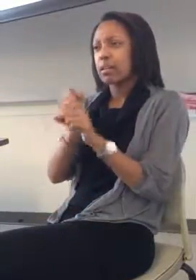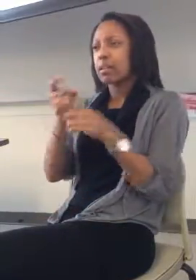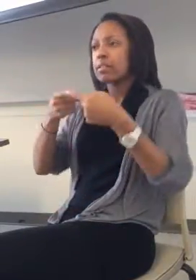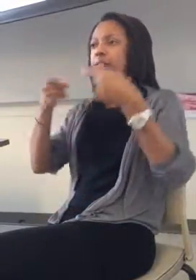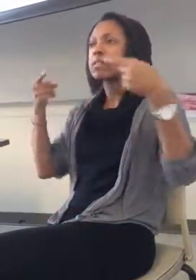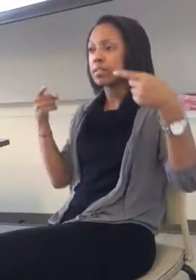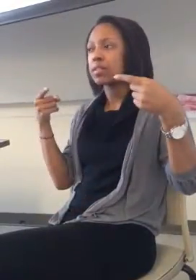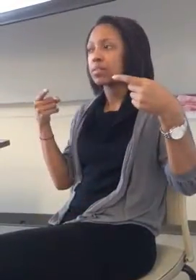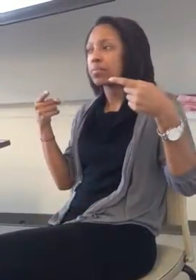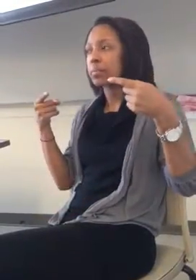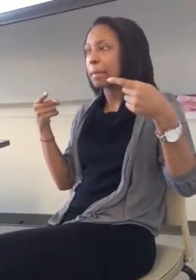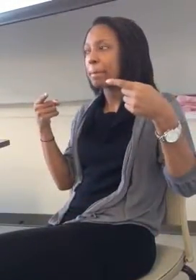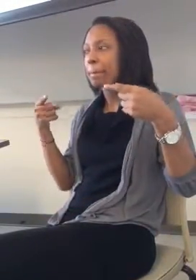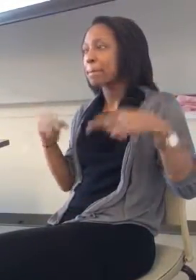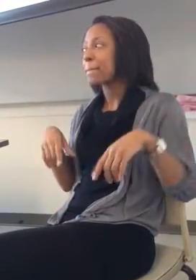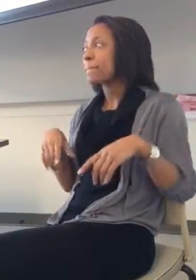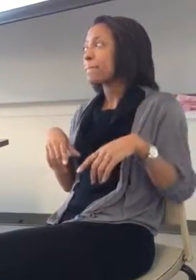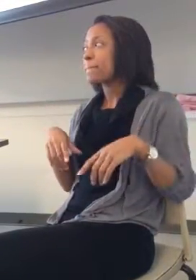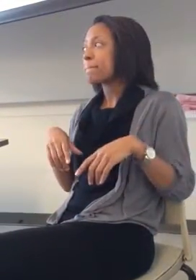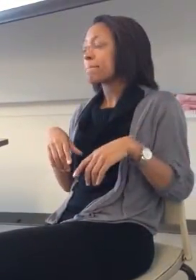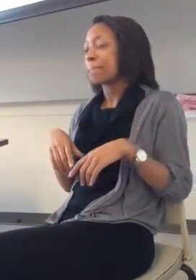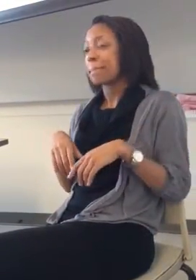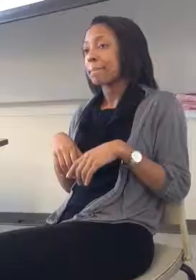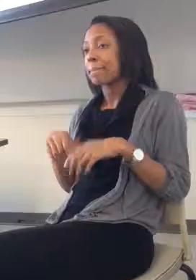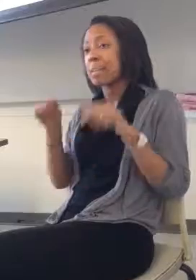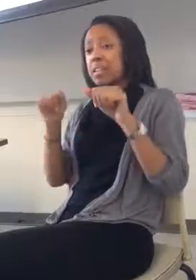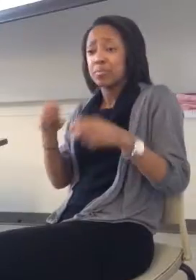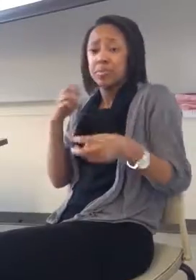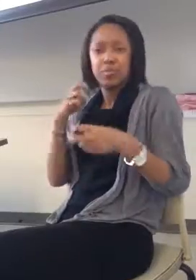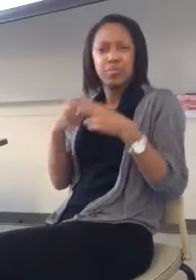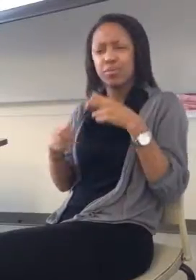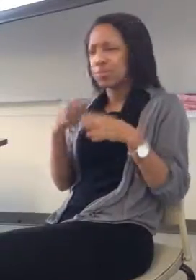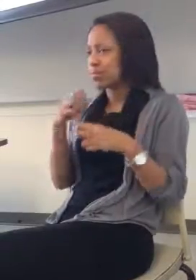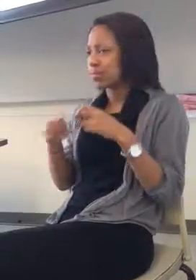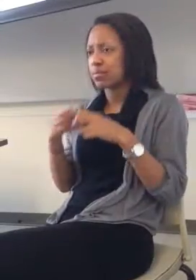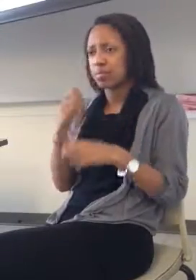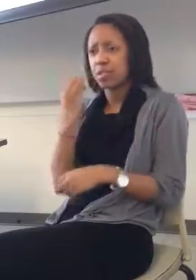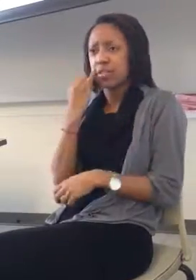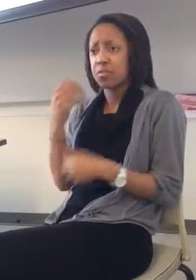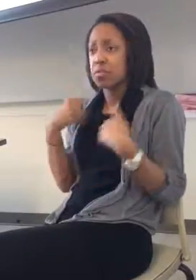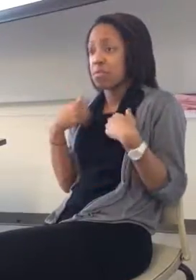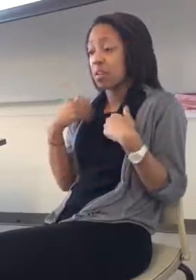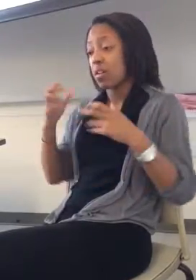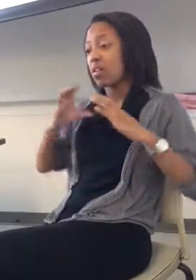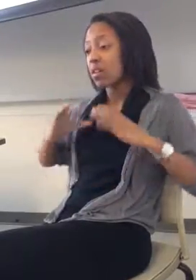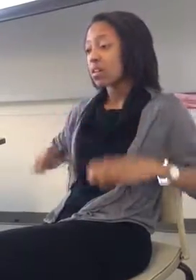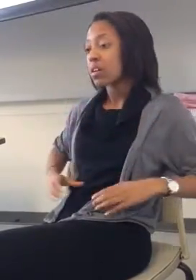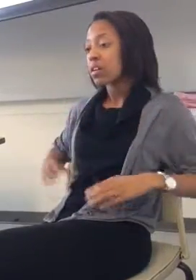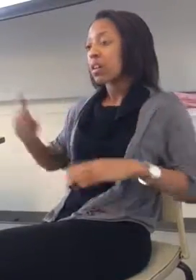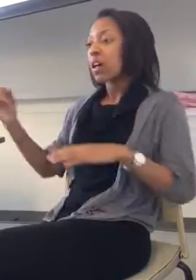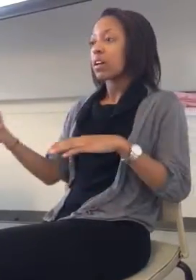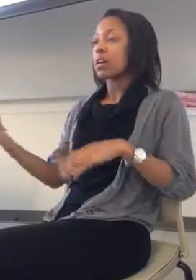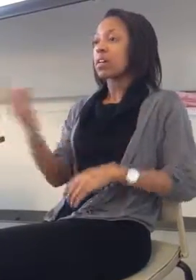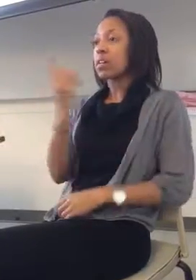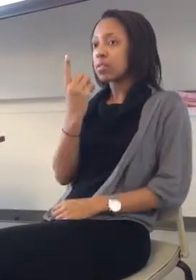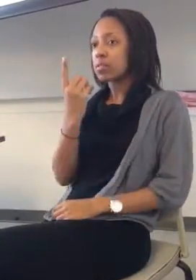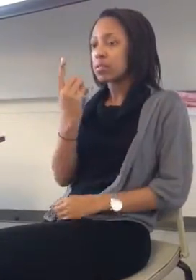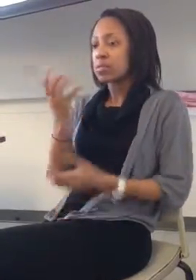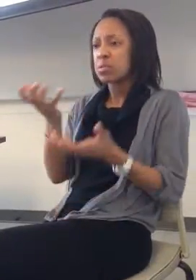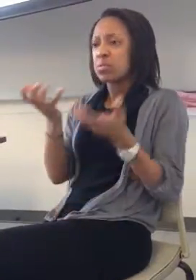are some things that can be very problematic. If we have a client come to us who wants information about getting an abortion, what do we